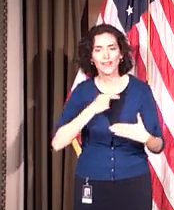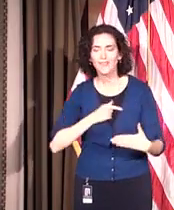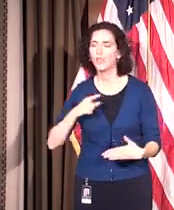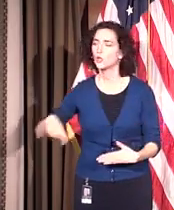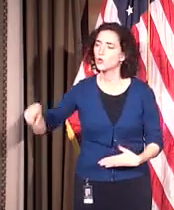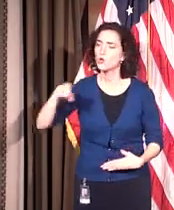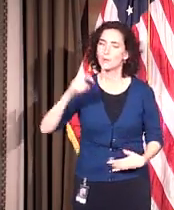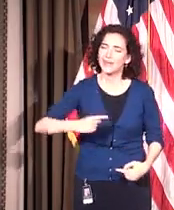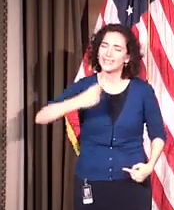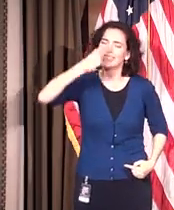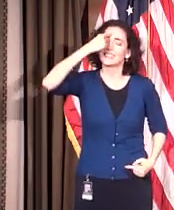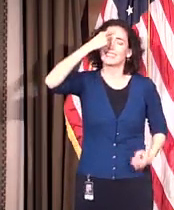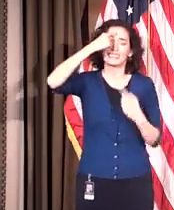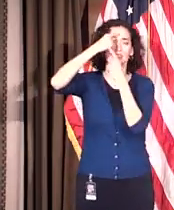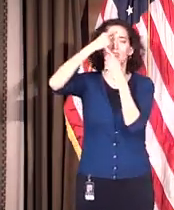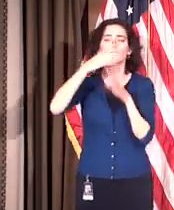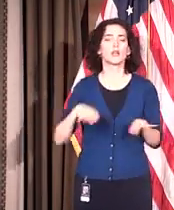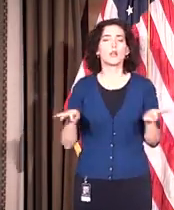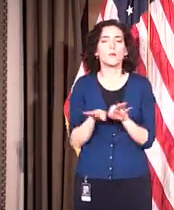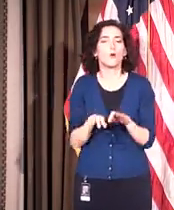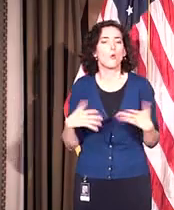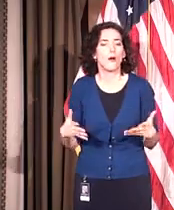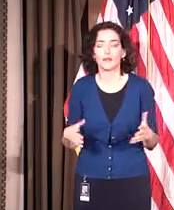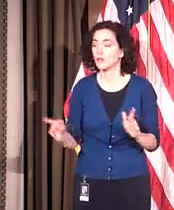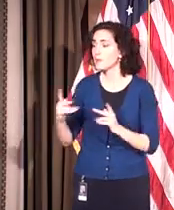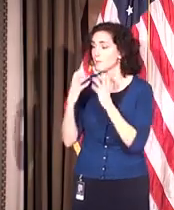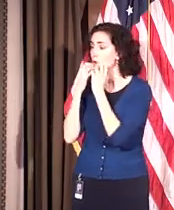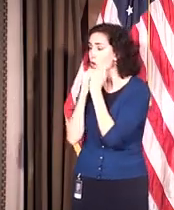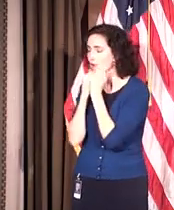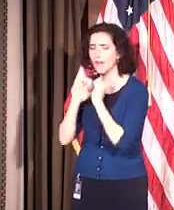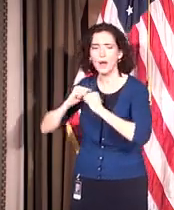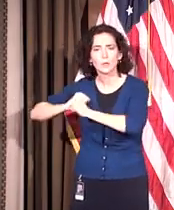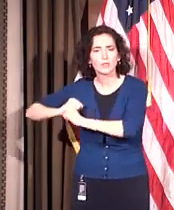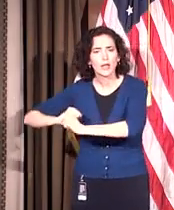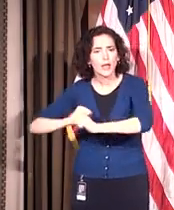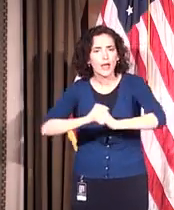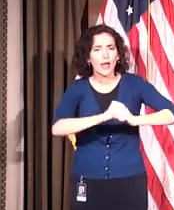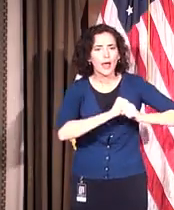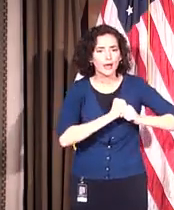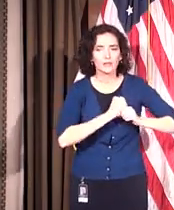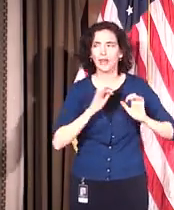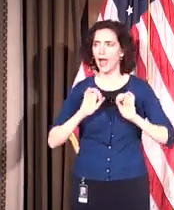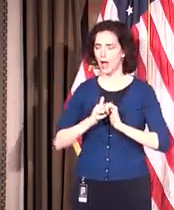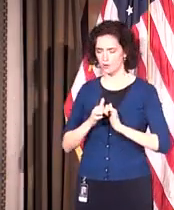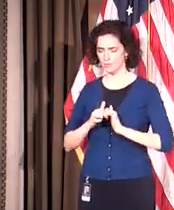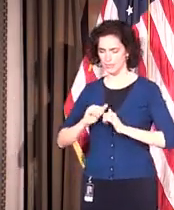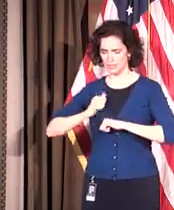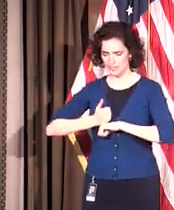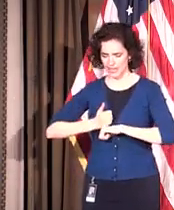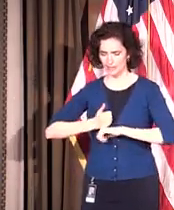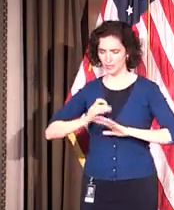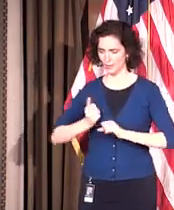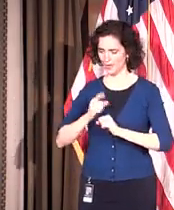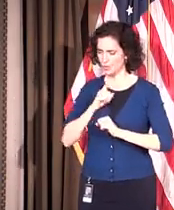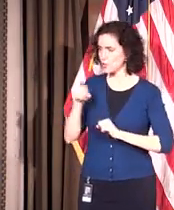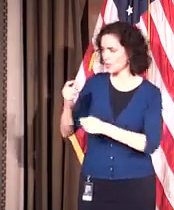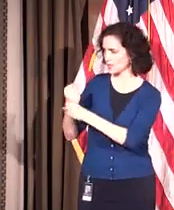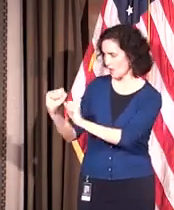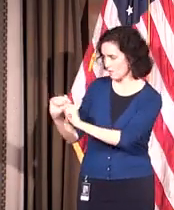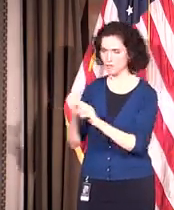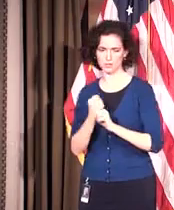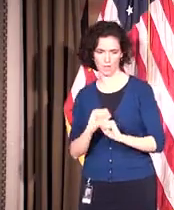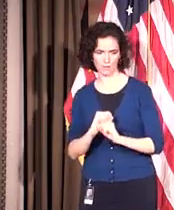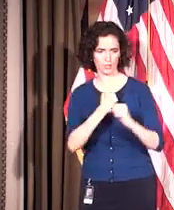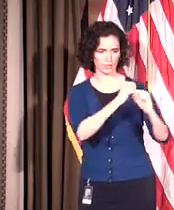what's important. How do you protect the ones you love? How do you set them up to be safe and those around you in